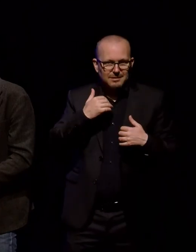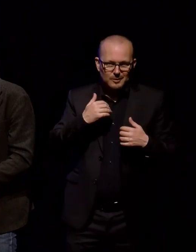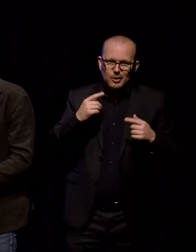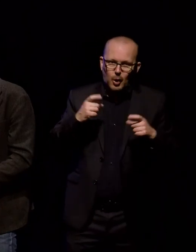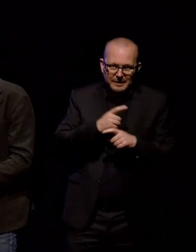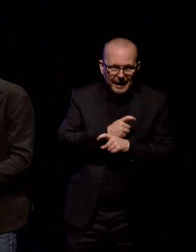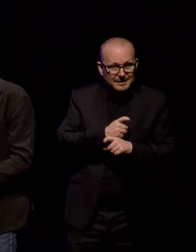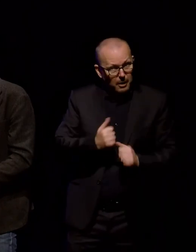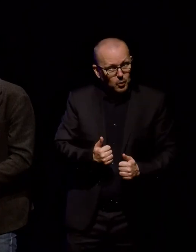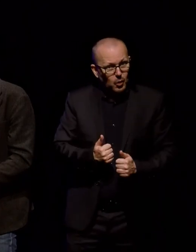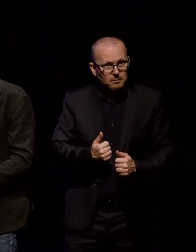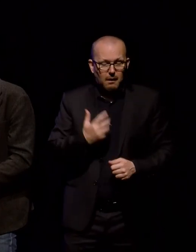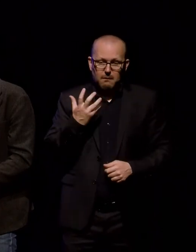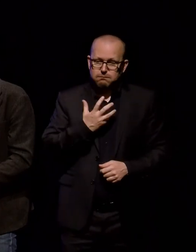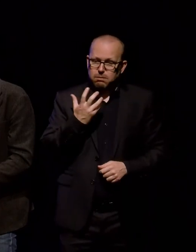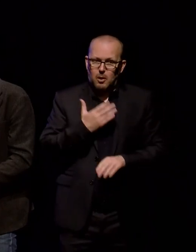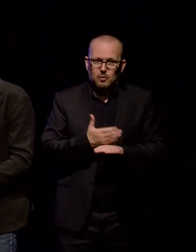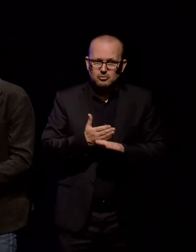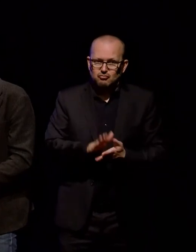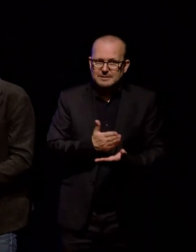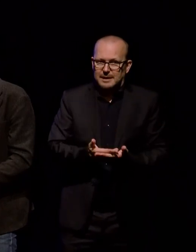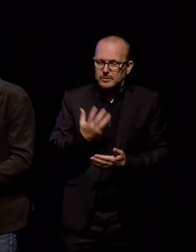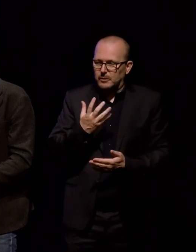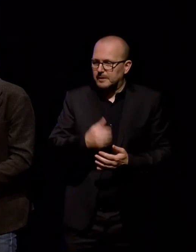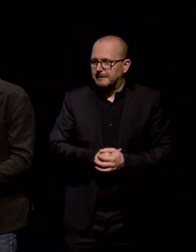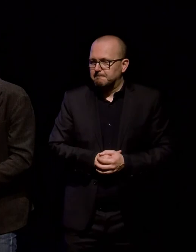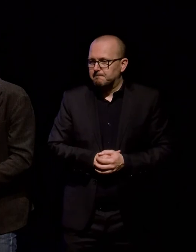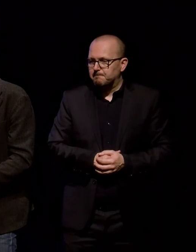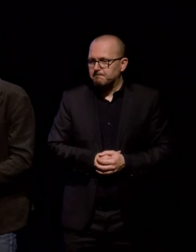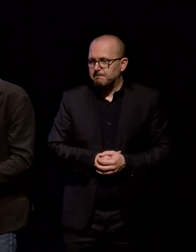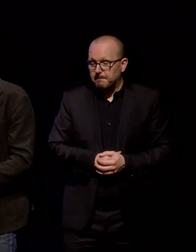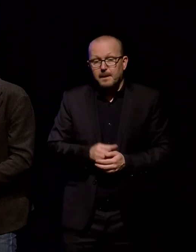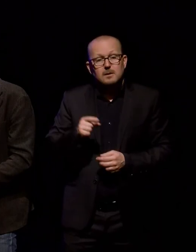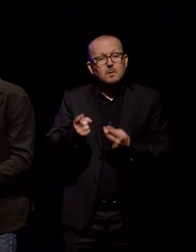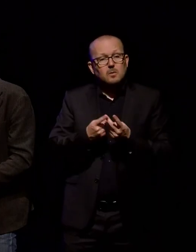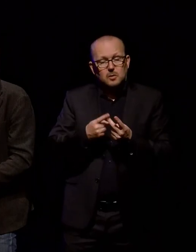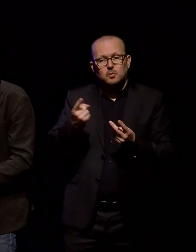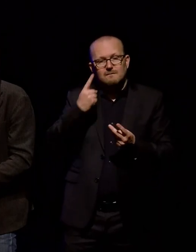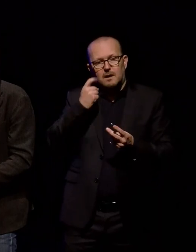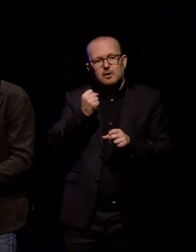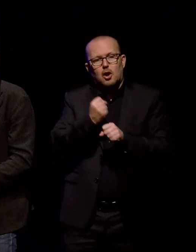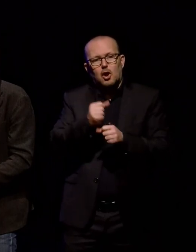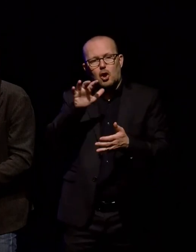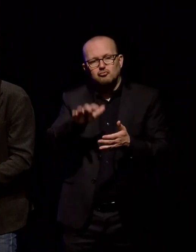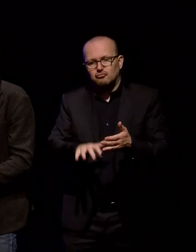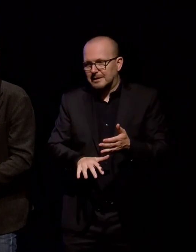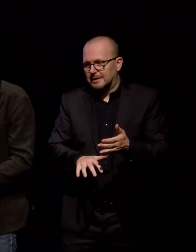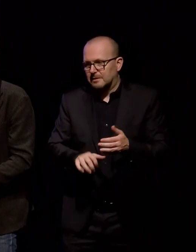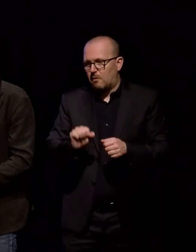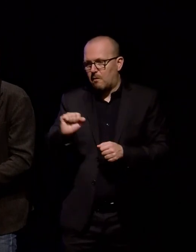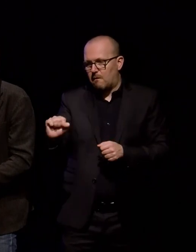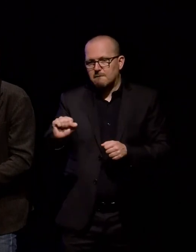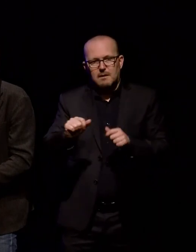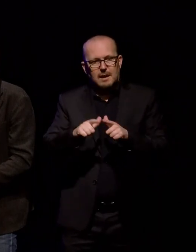So you'd find that documentary, you'd find a glossary of Kuninjku, which as the